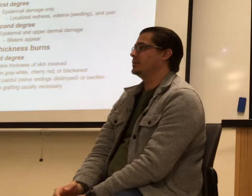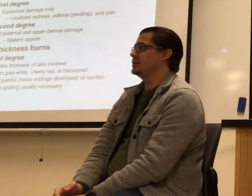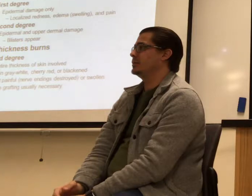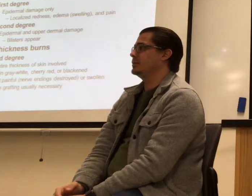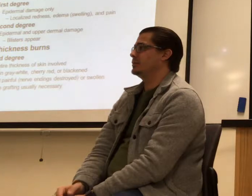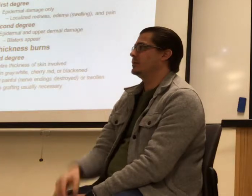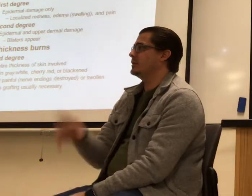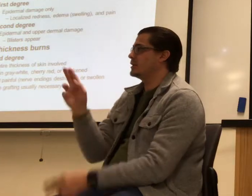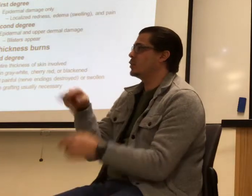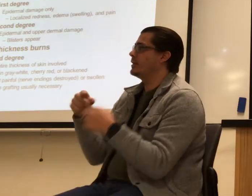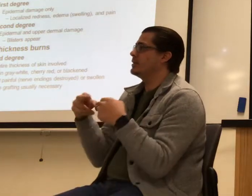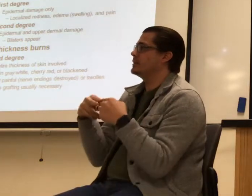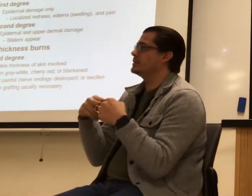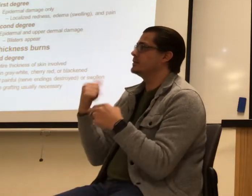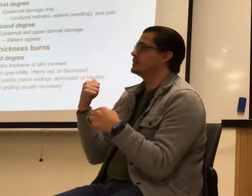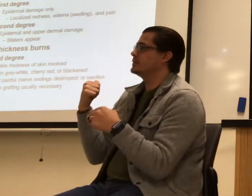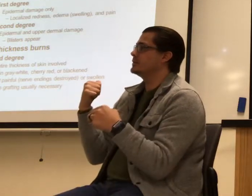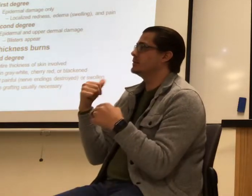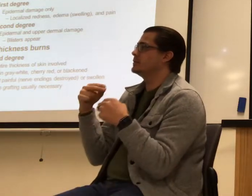So that's what this slide